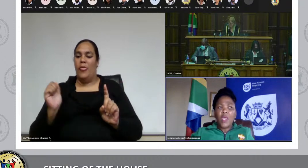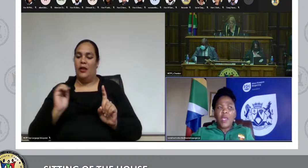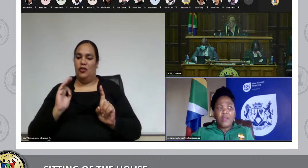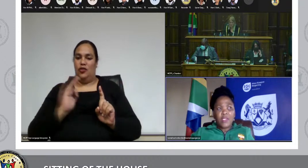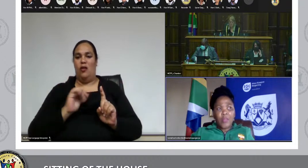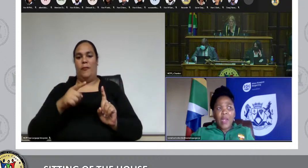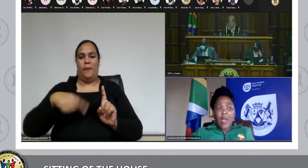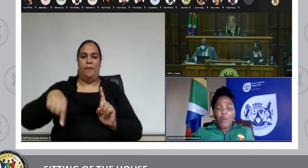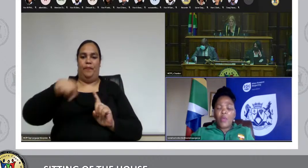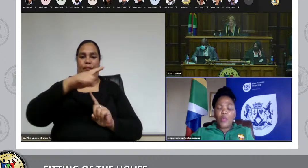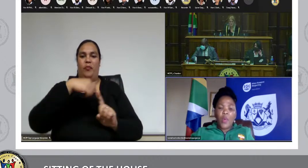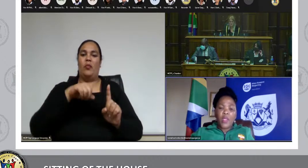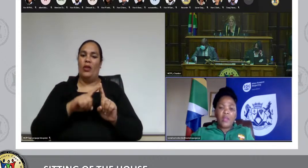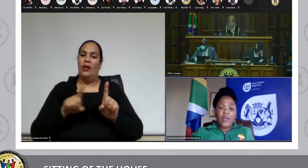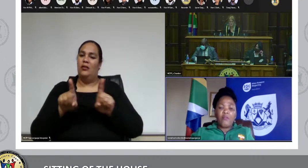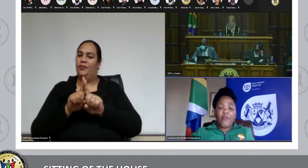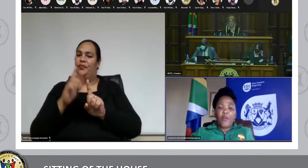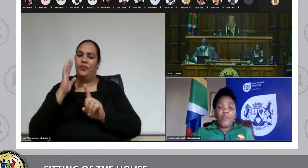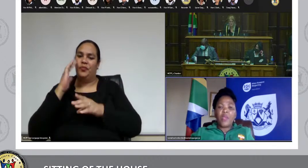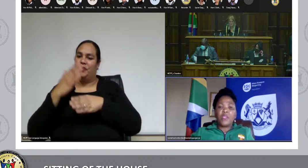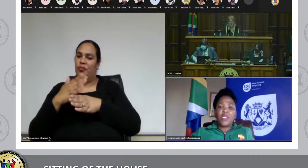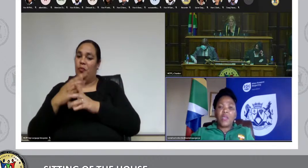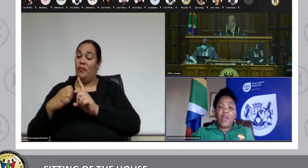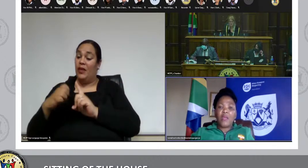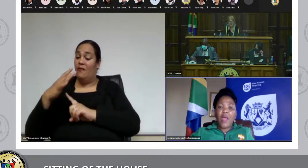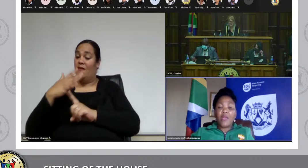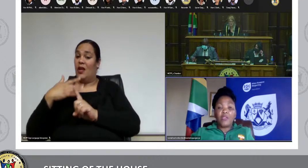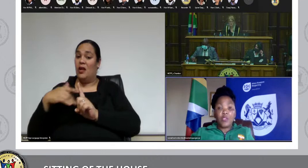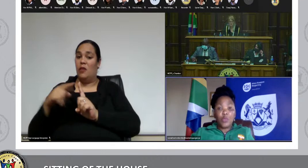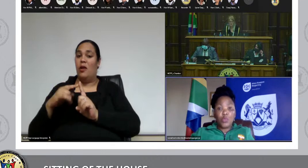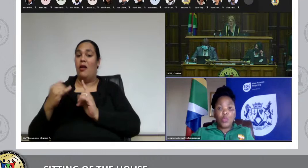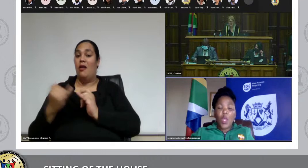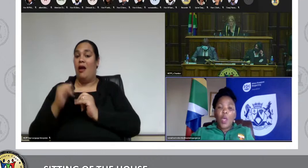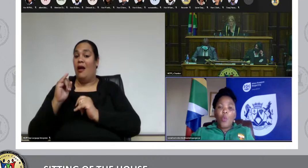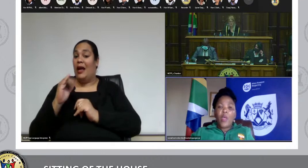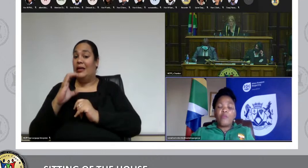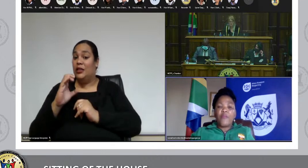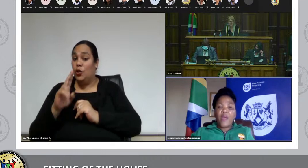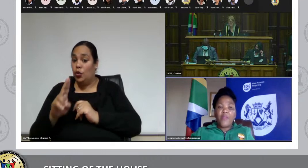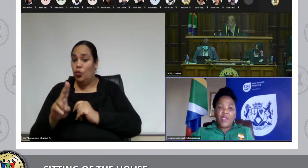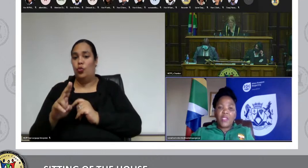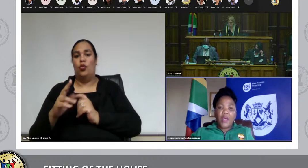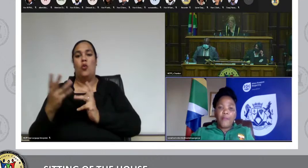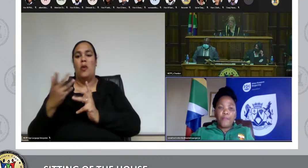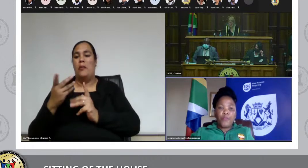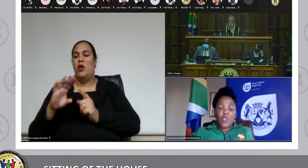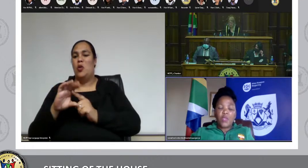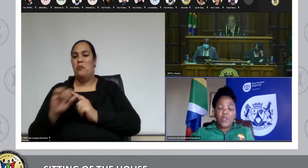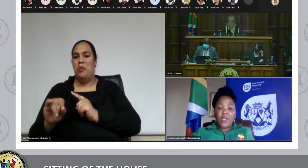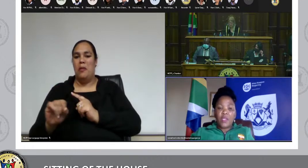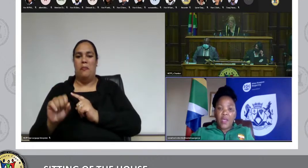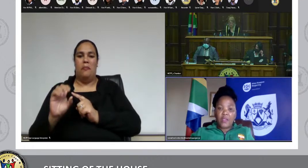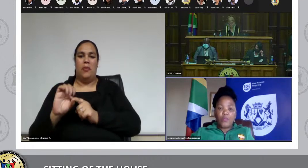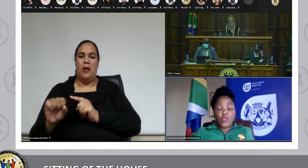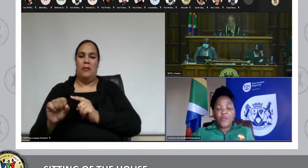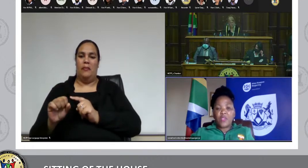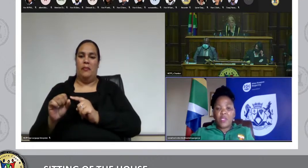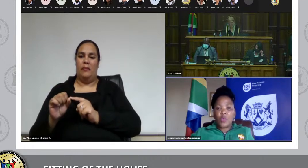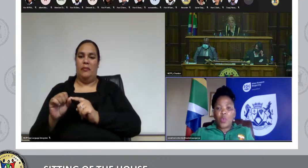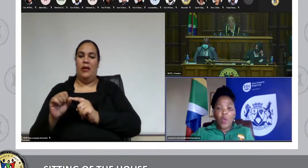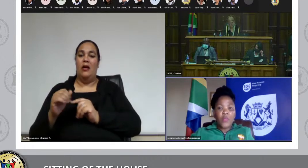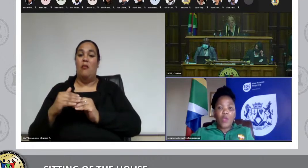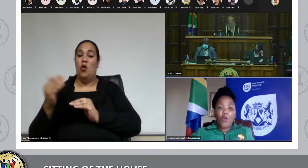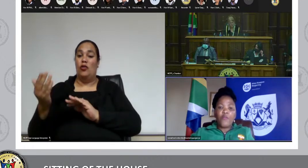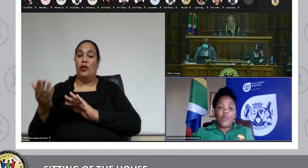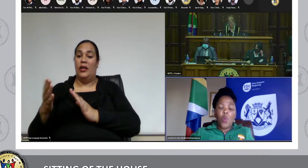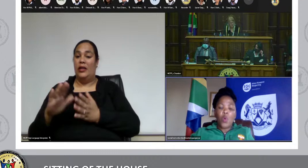surrounding you. Similar when you're working in an environment like an ICU, where you find that most of the